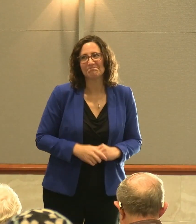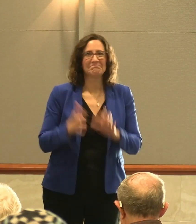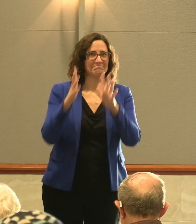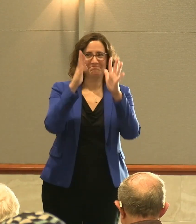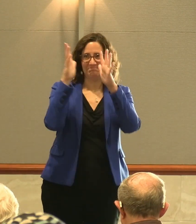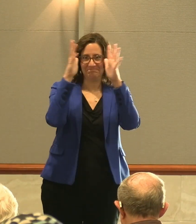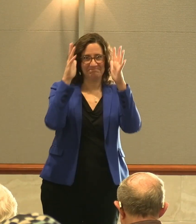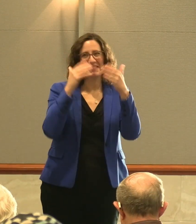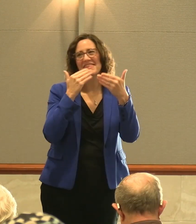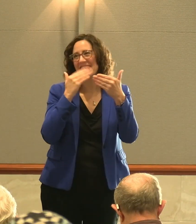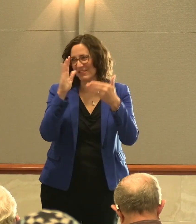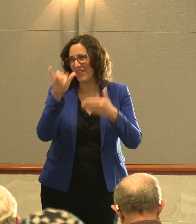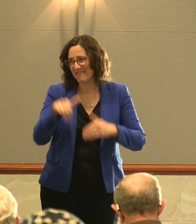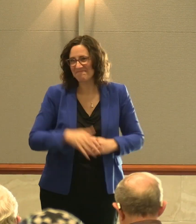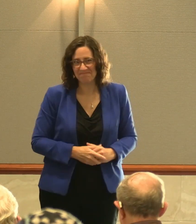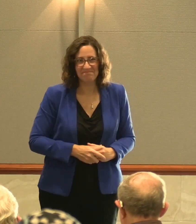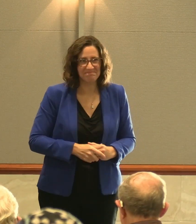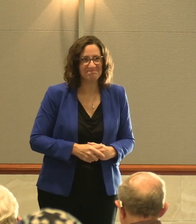Thanks for that.